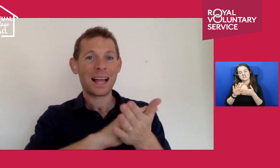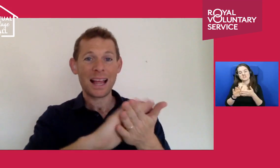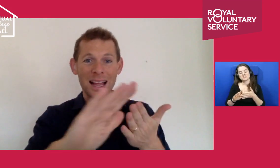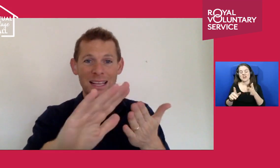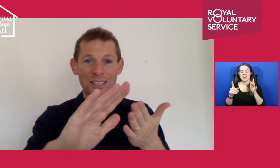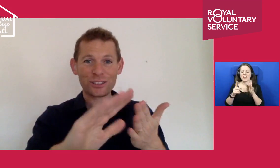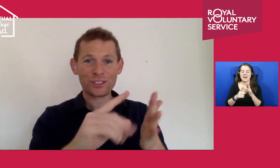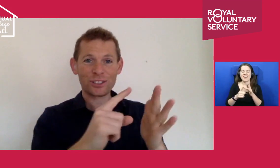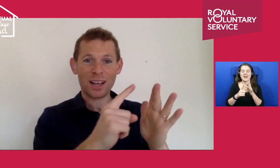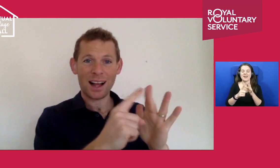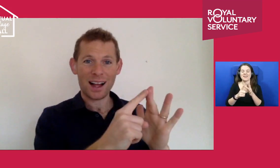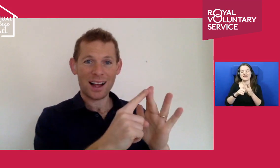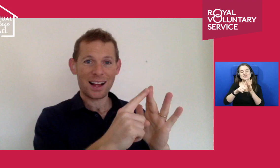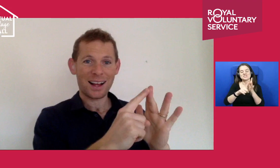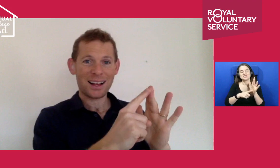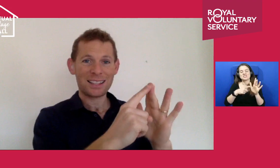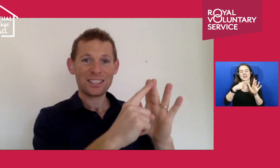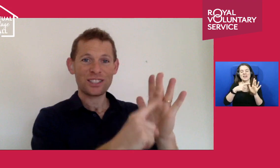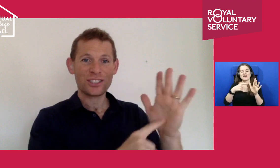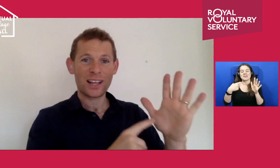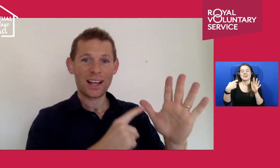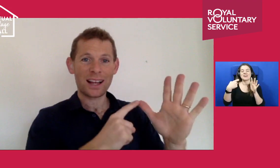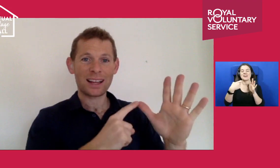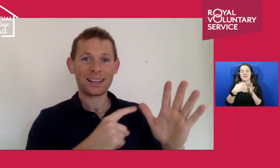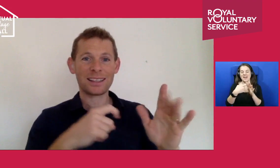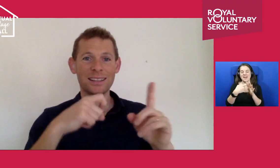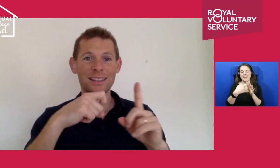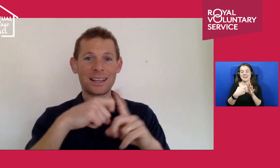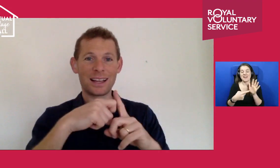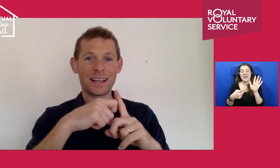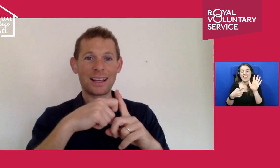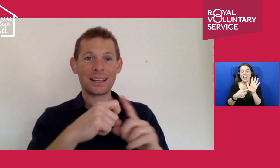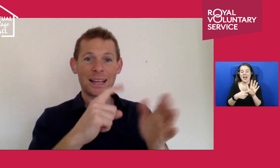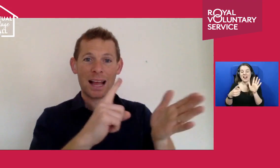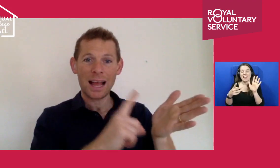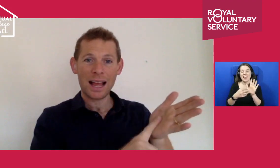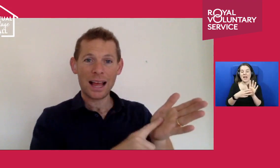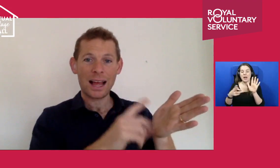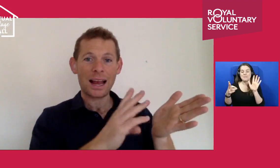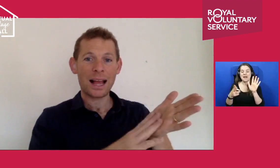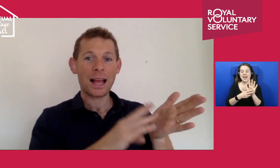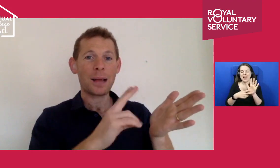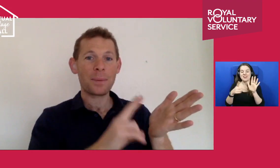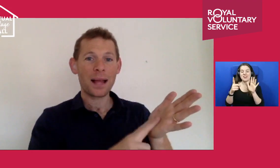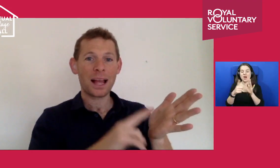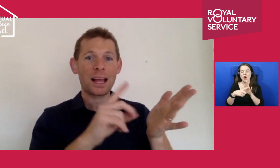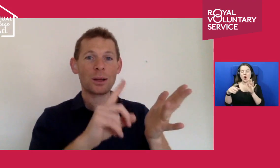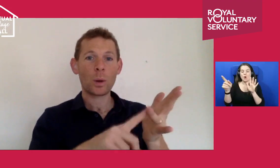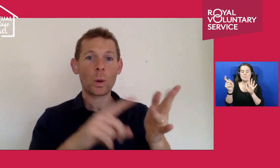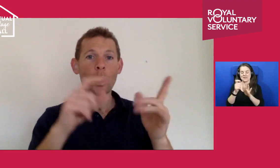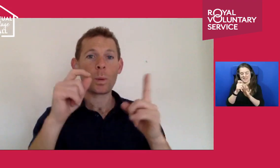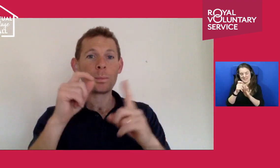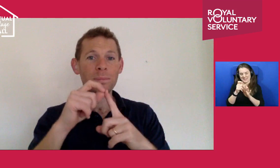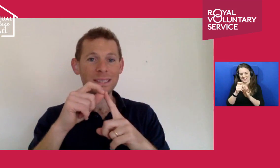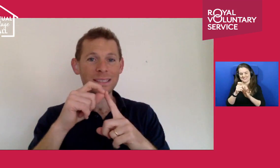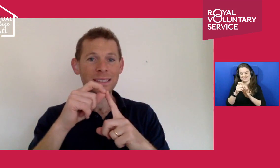H, I, J, K, L, M, N, O,